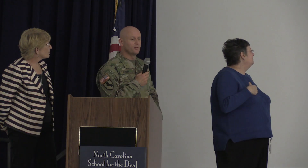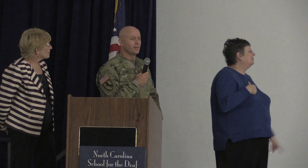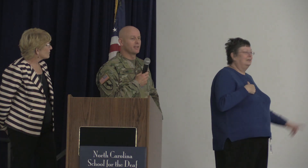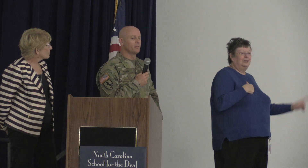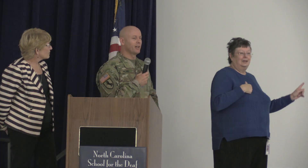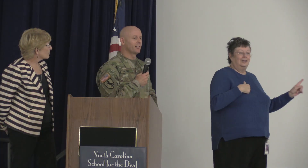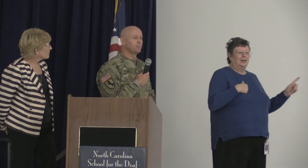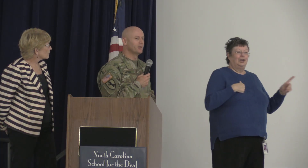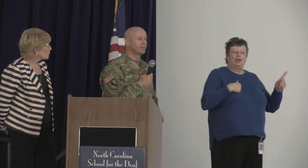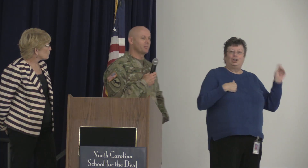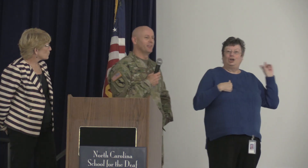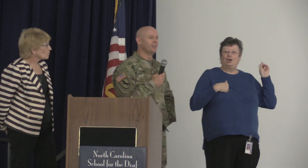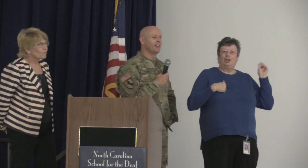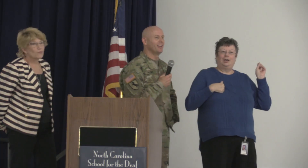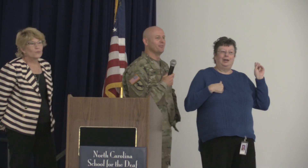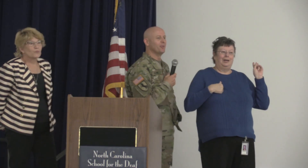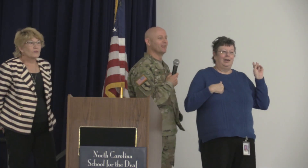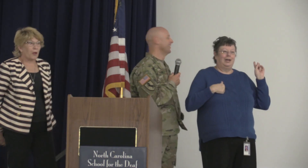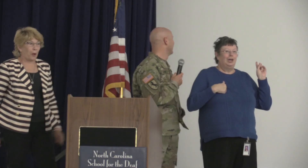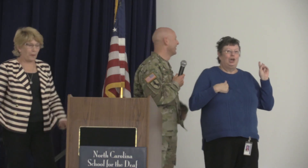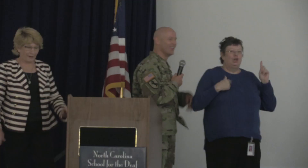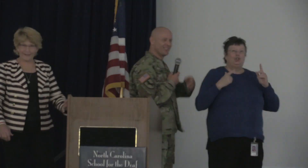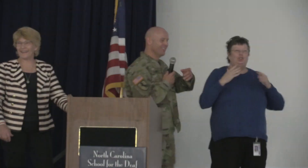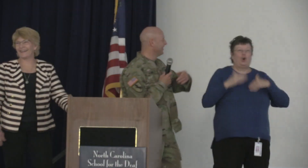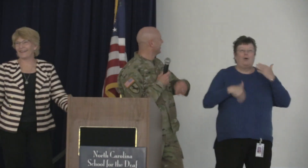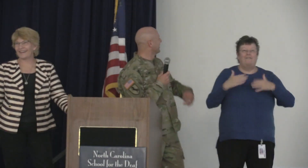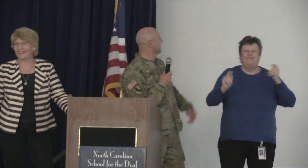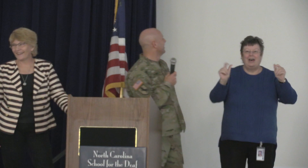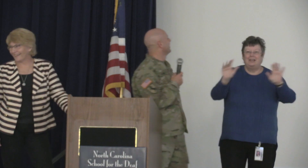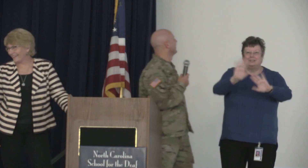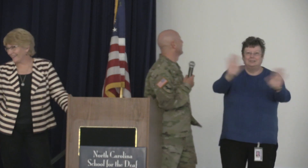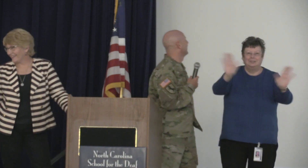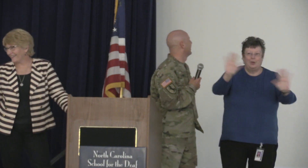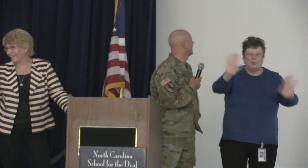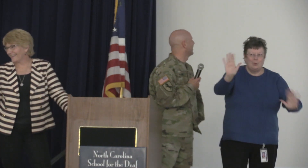Don't click too fast. I might have to put something on there.